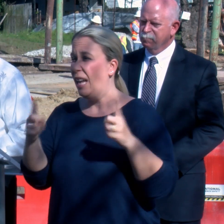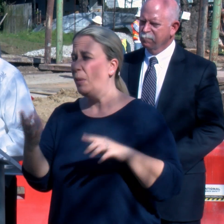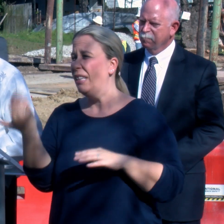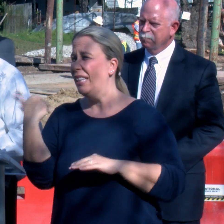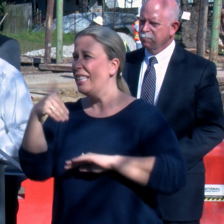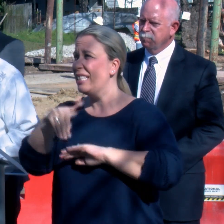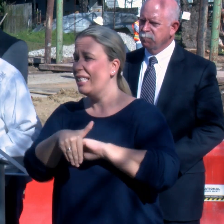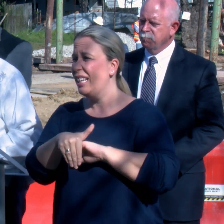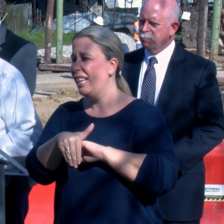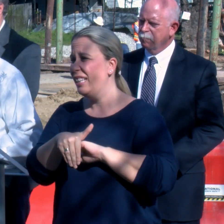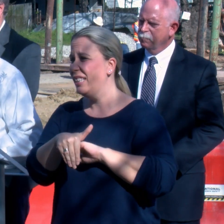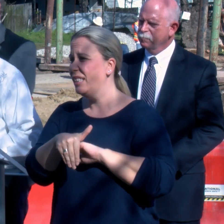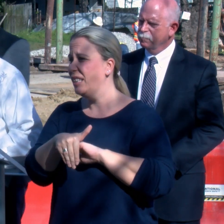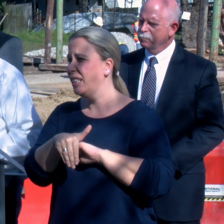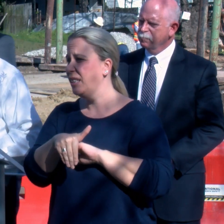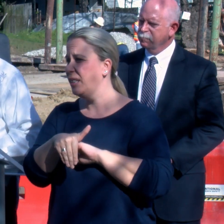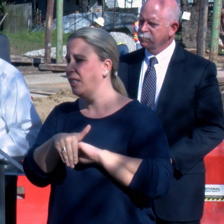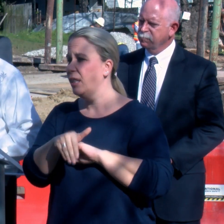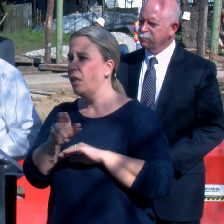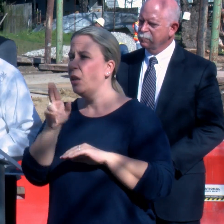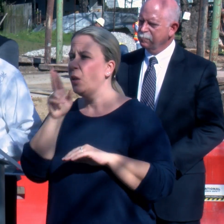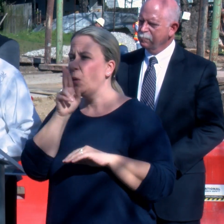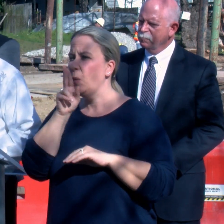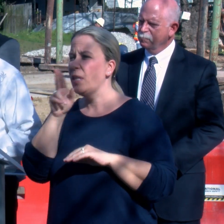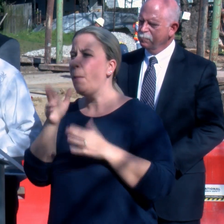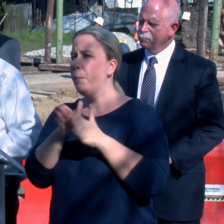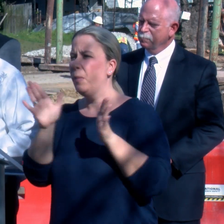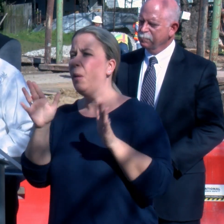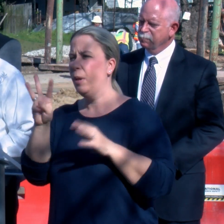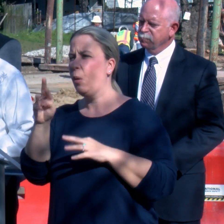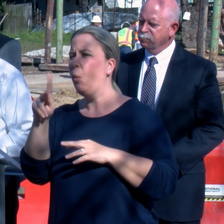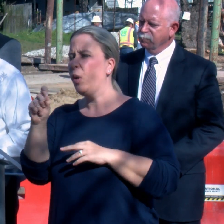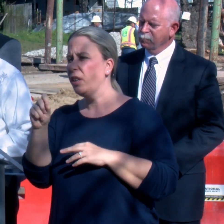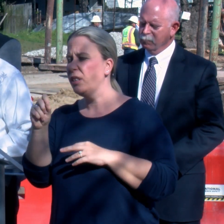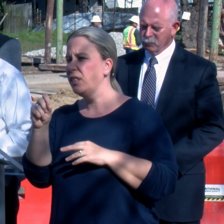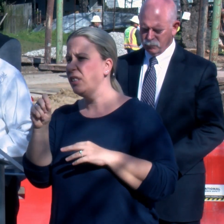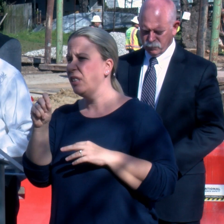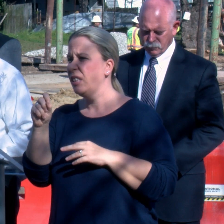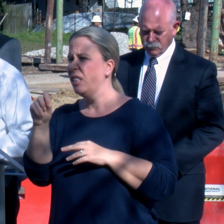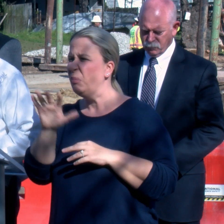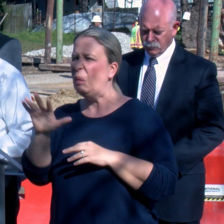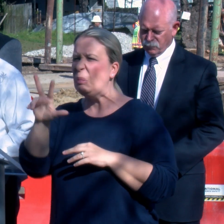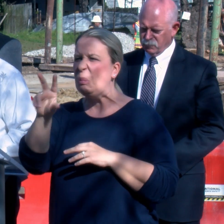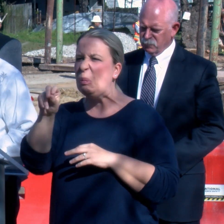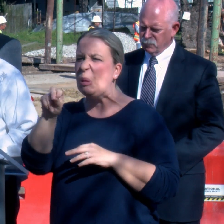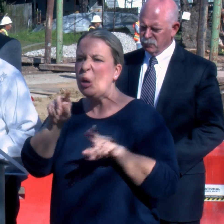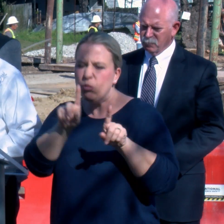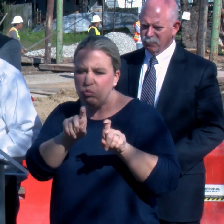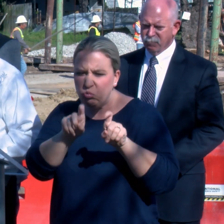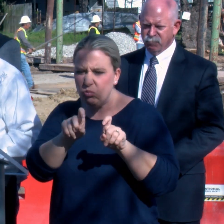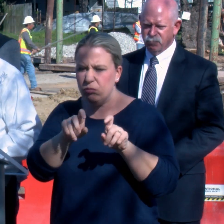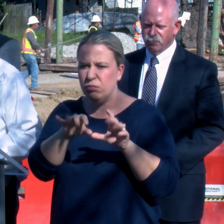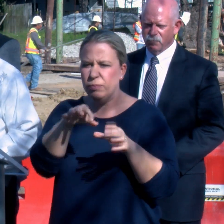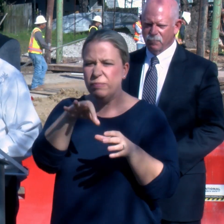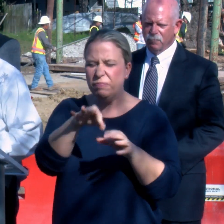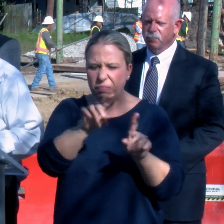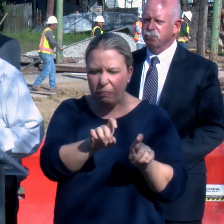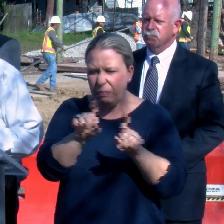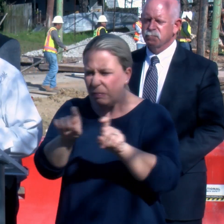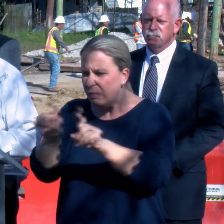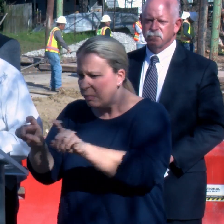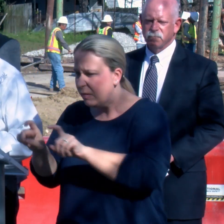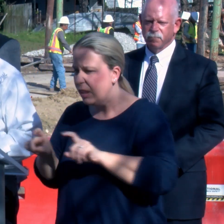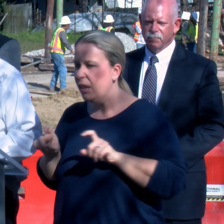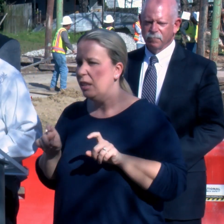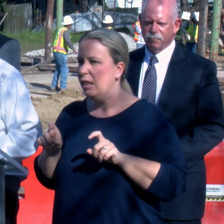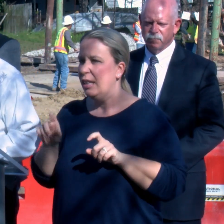night, Houston Public Works took about 30 samples. These were samples that were